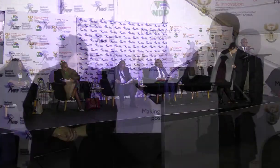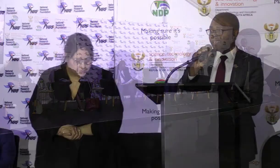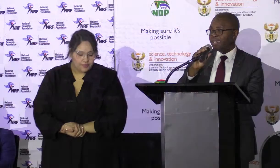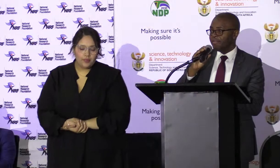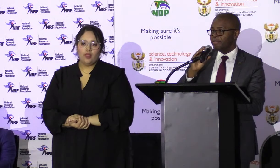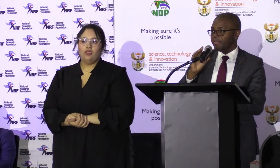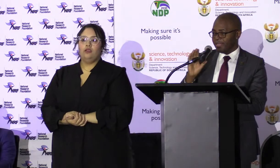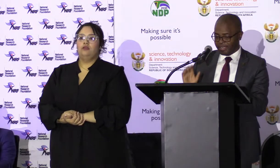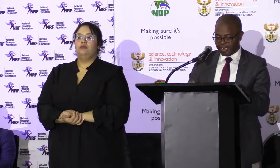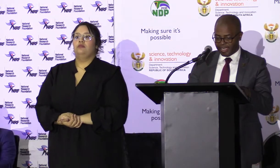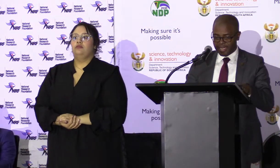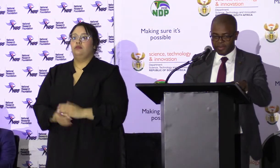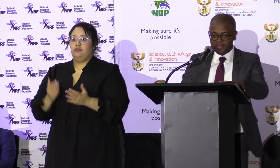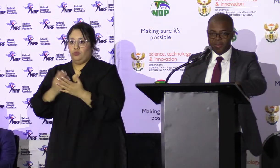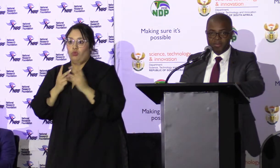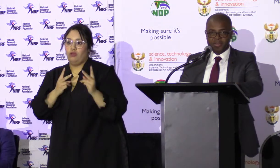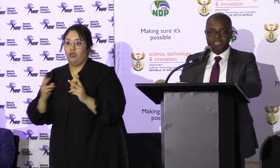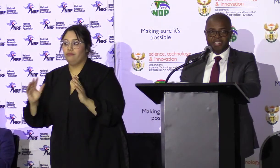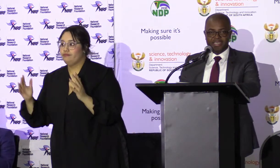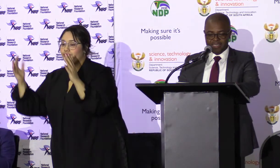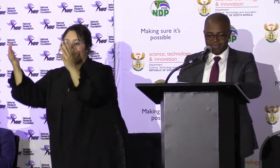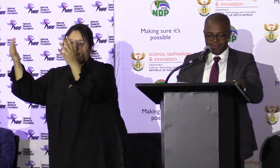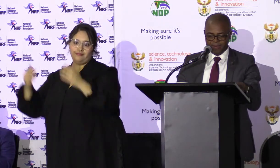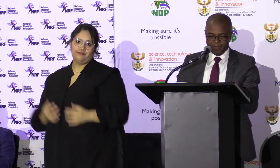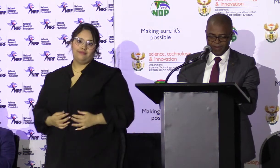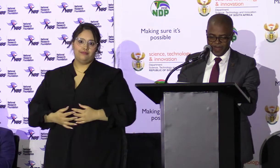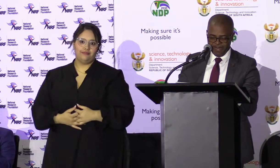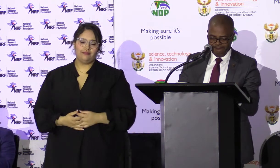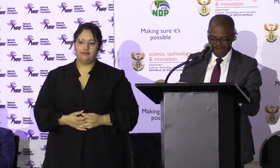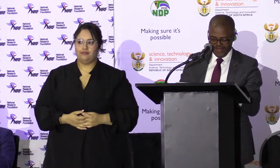I'm sure you can give him another round of applause. Eh?